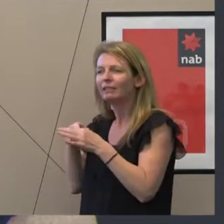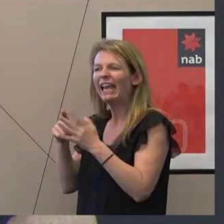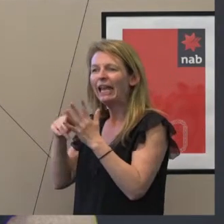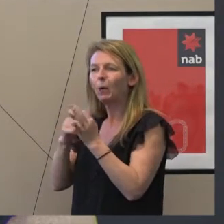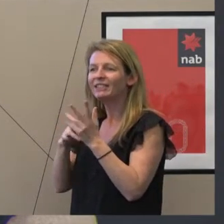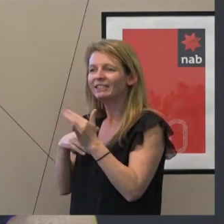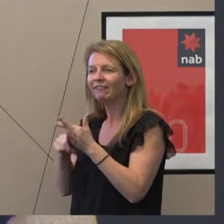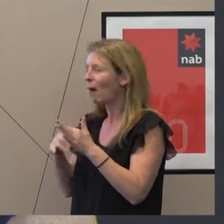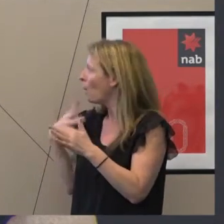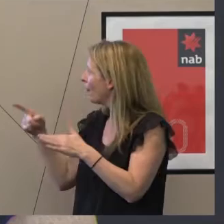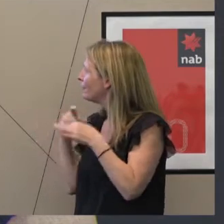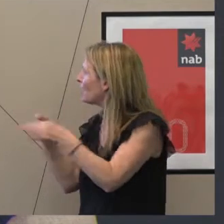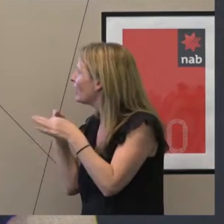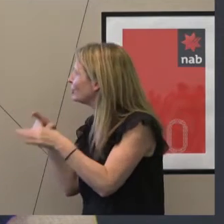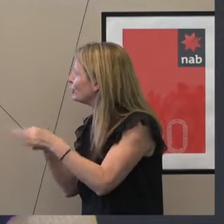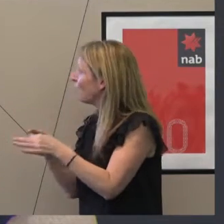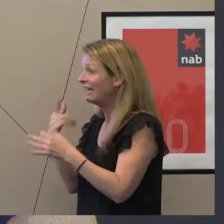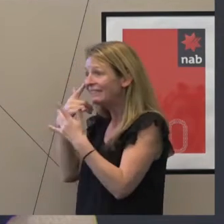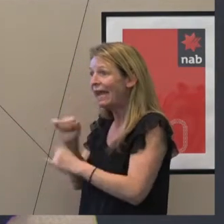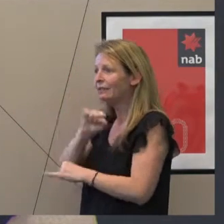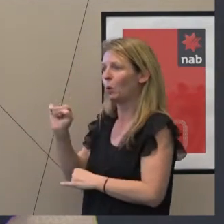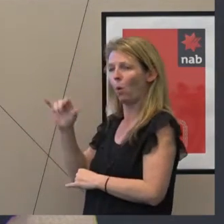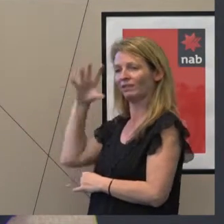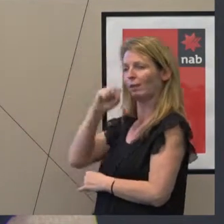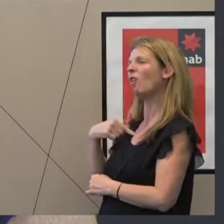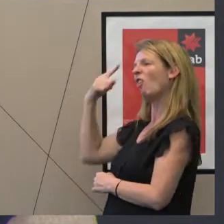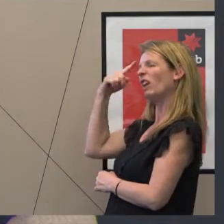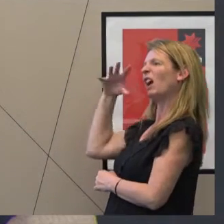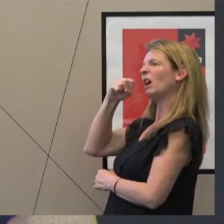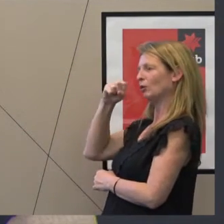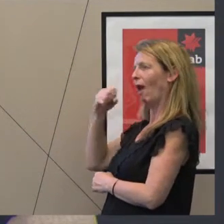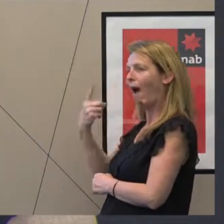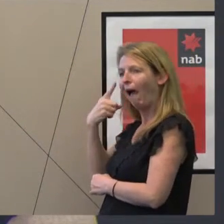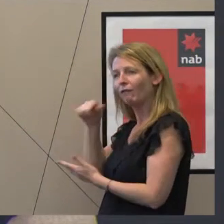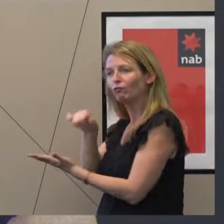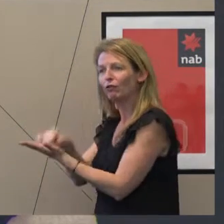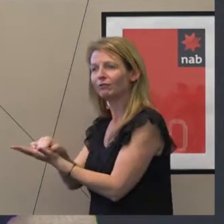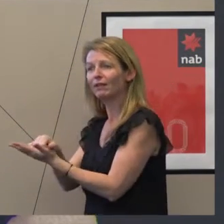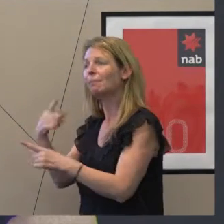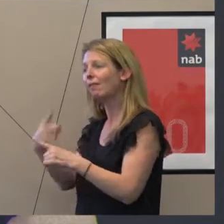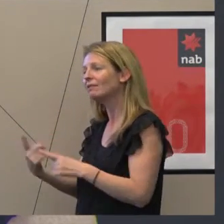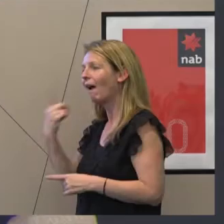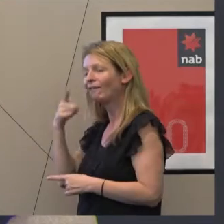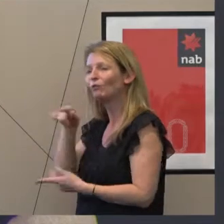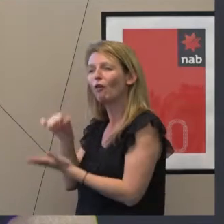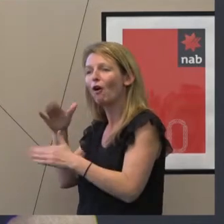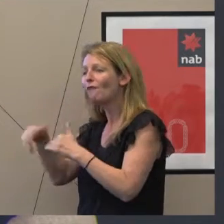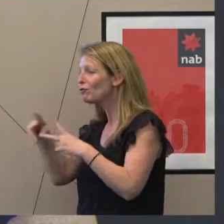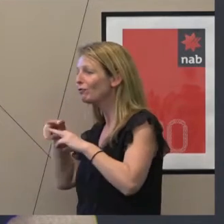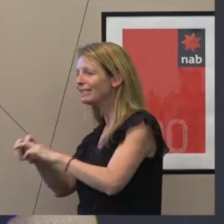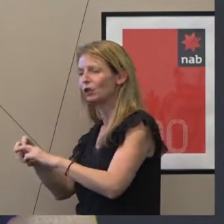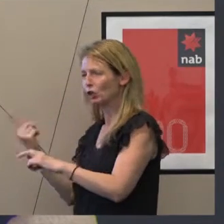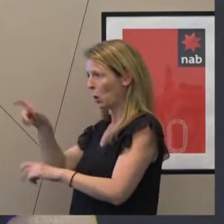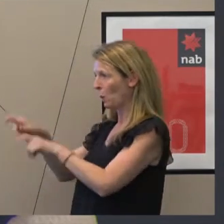of questions, test your assumptions, and test your assumptions about what research is and who